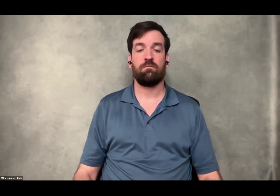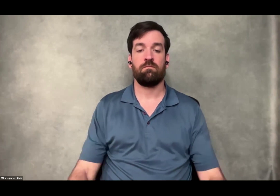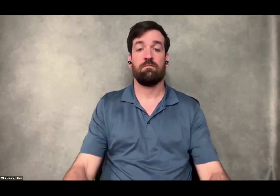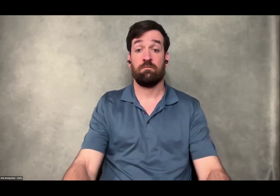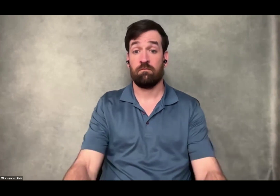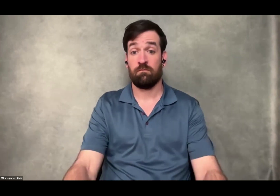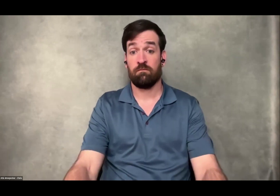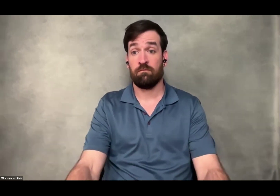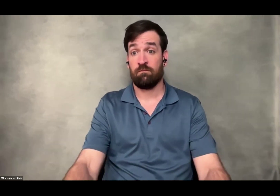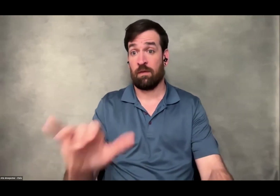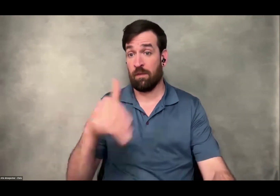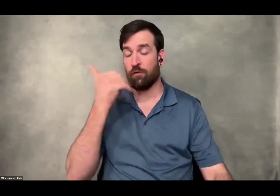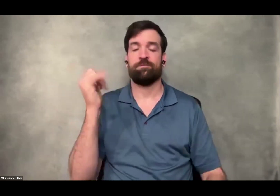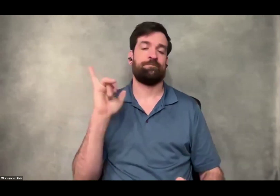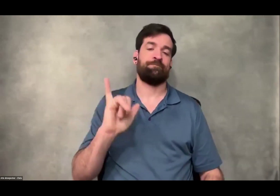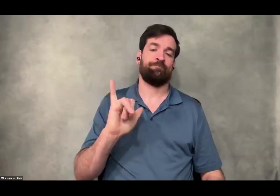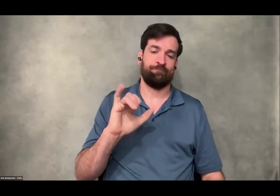Is this better? No.